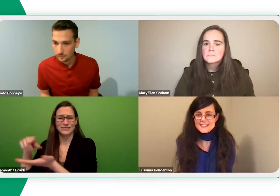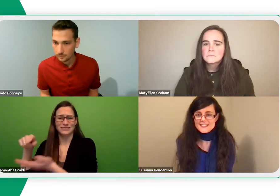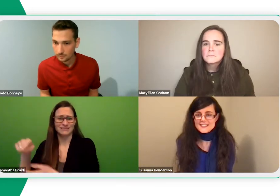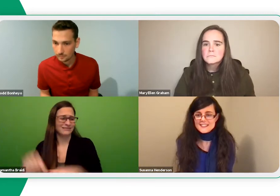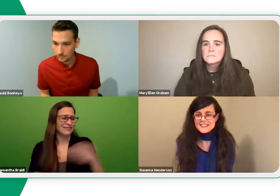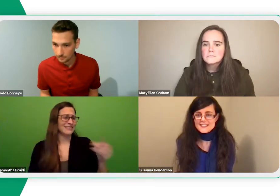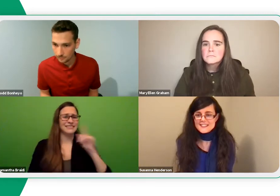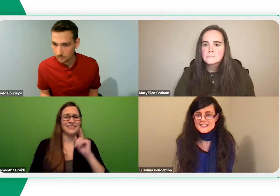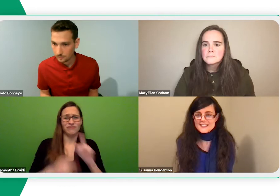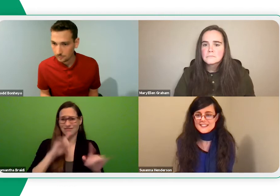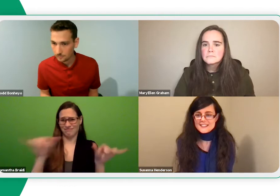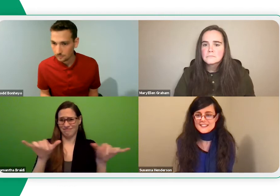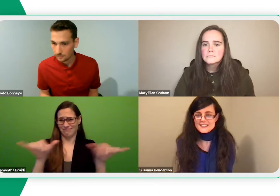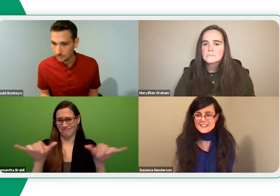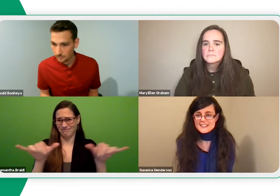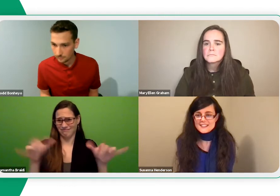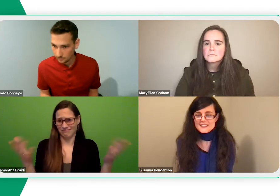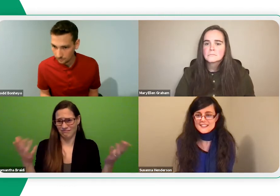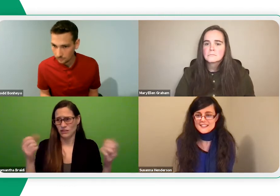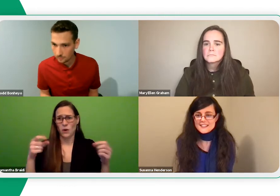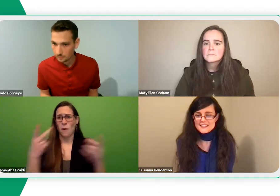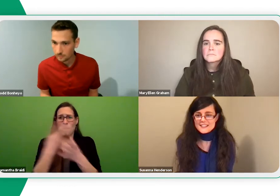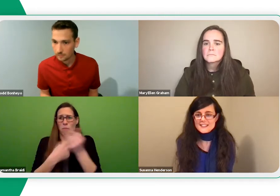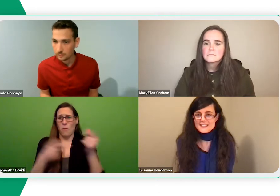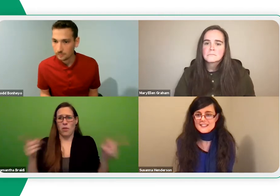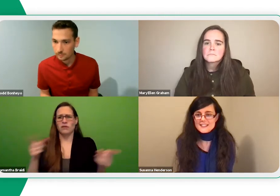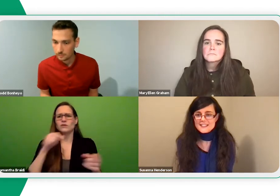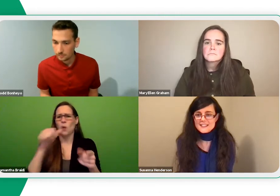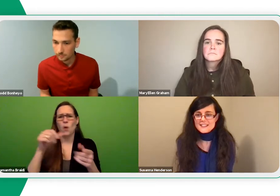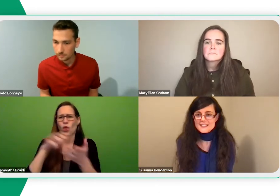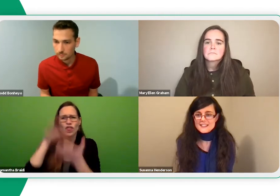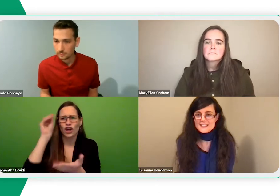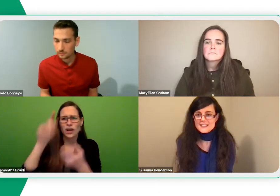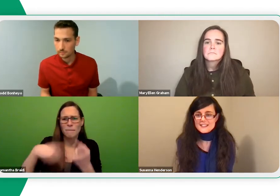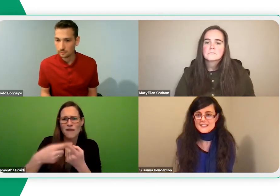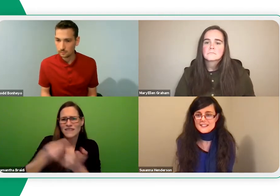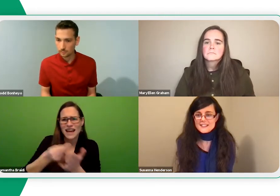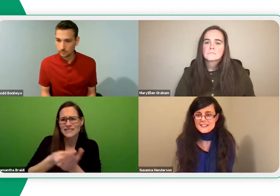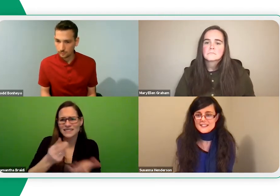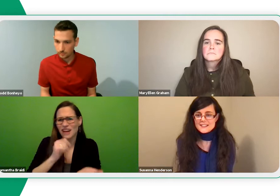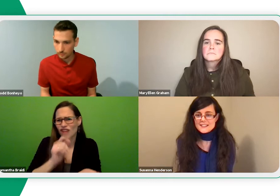When you compare curriculums between hearing students and deaf instruction, they're similar.